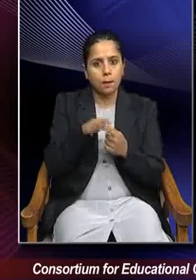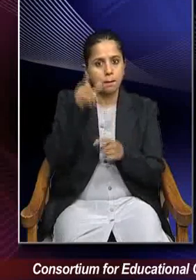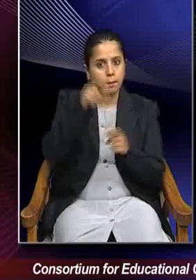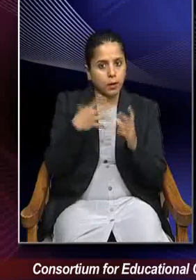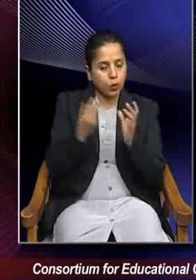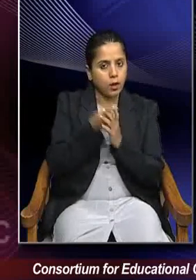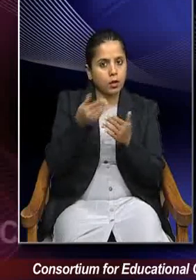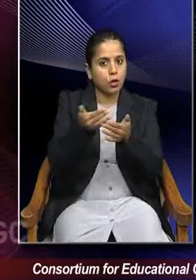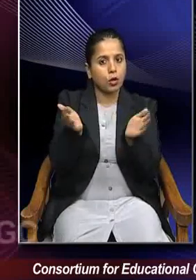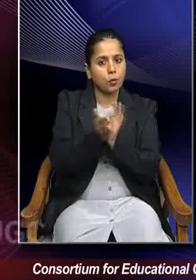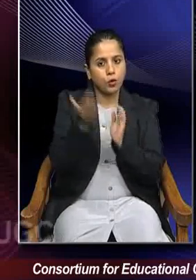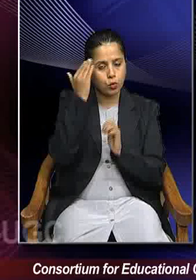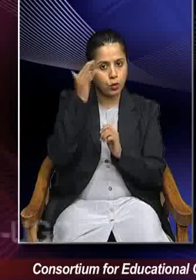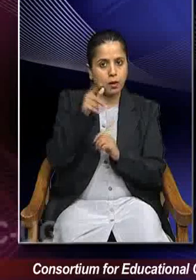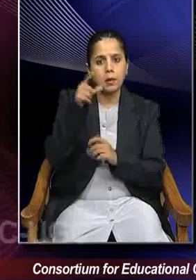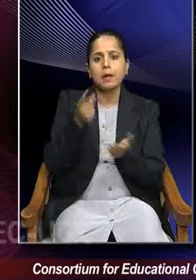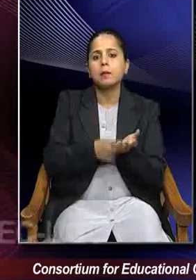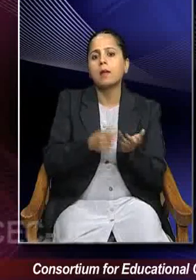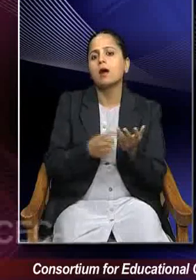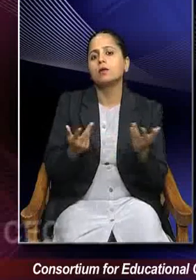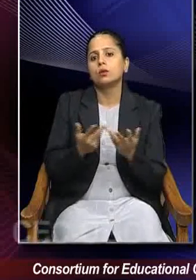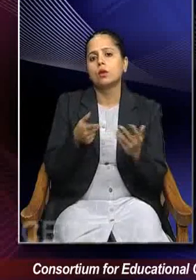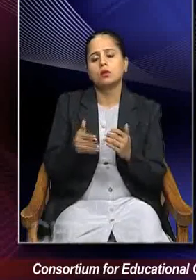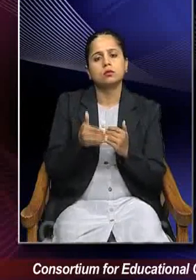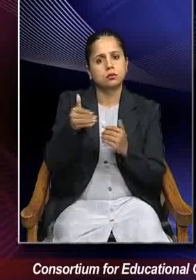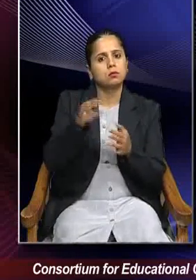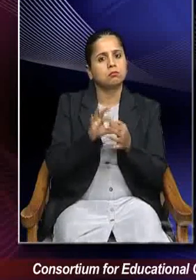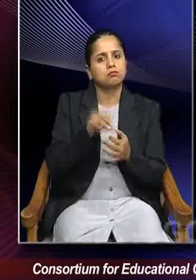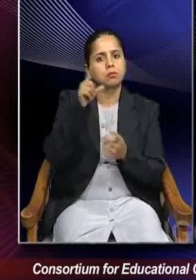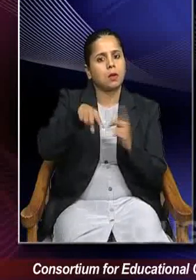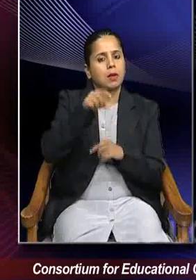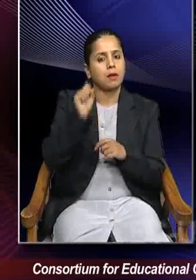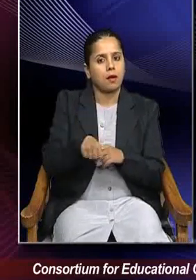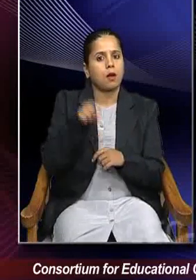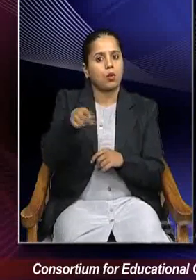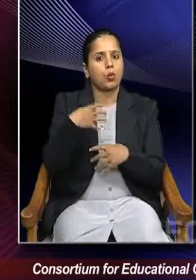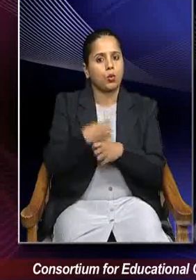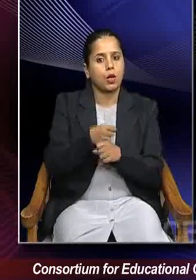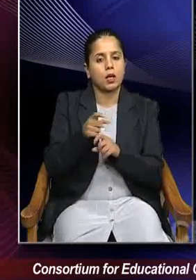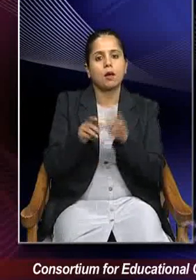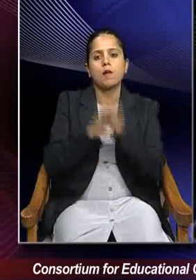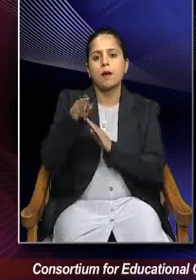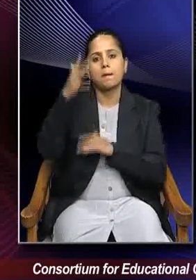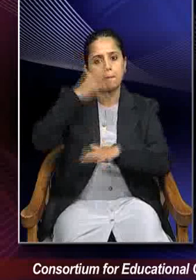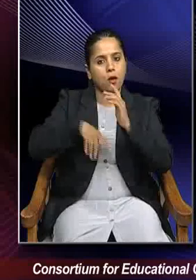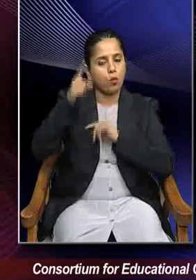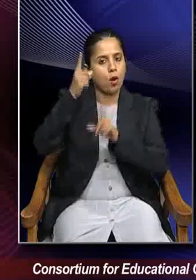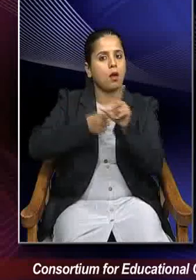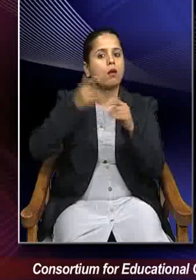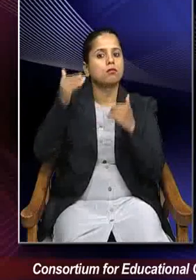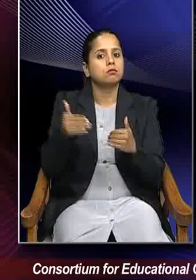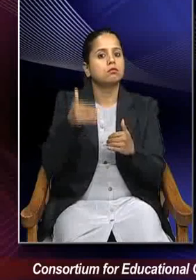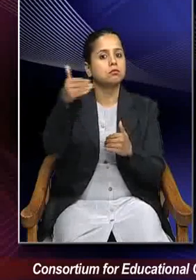with the community, you know what public demands, and accordingly one can frame the the development plans for a year that can be